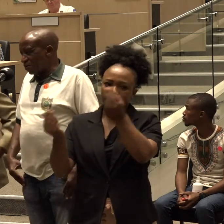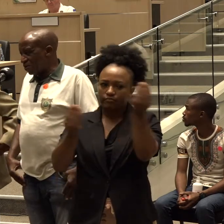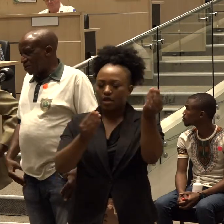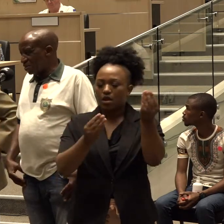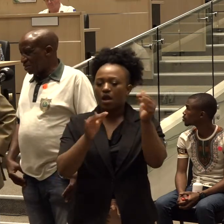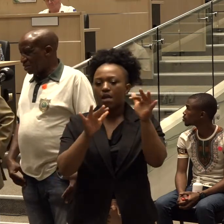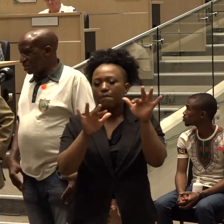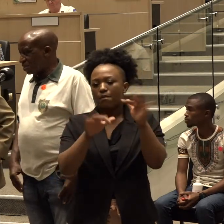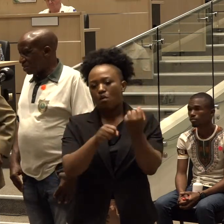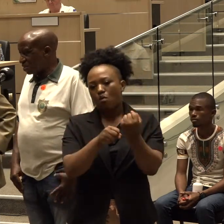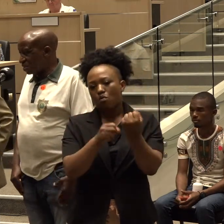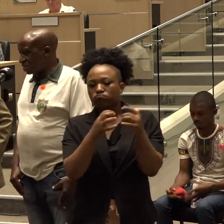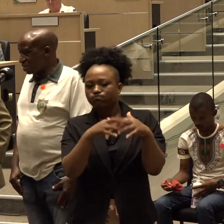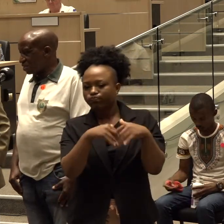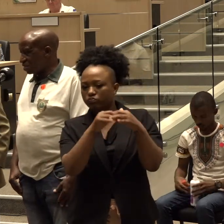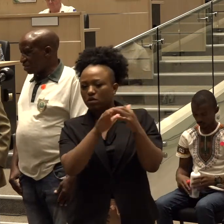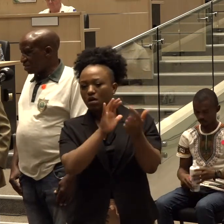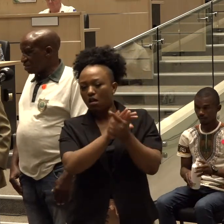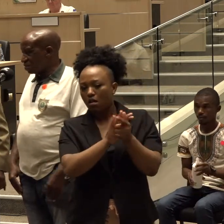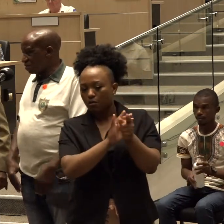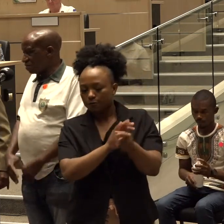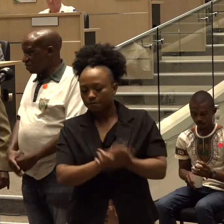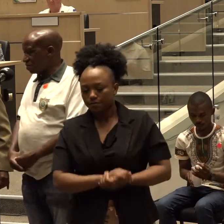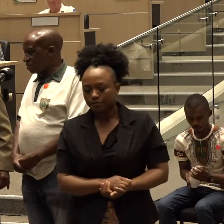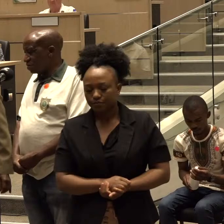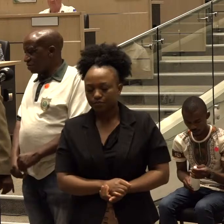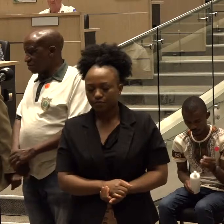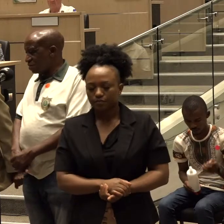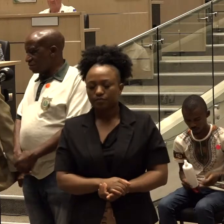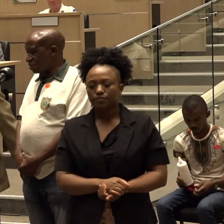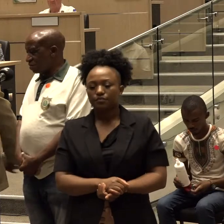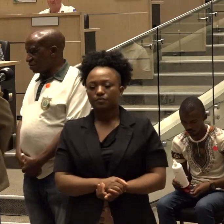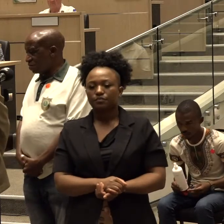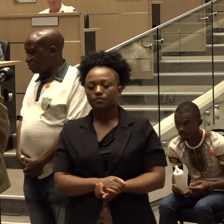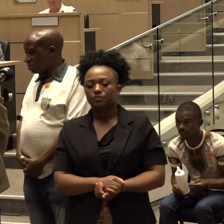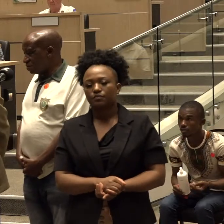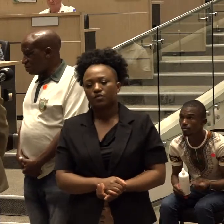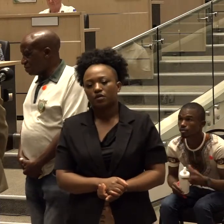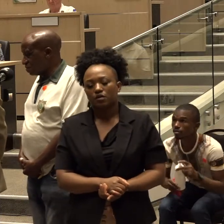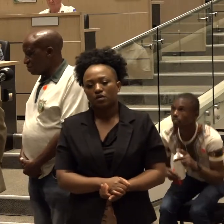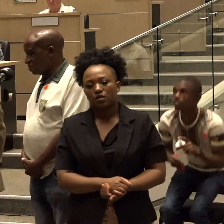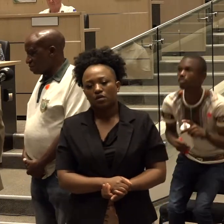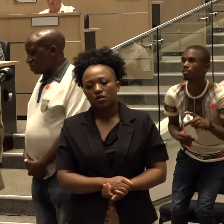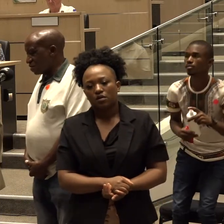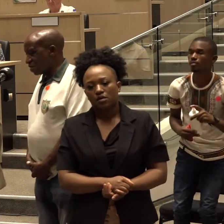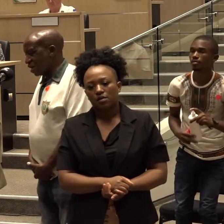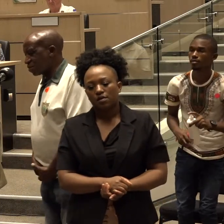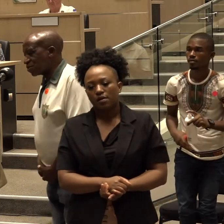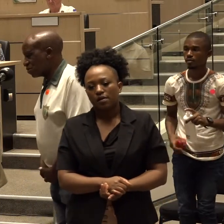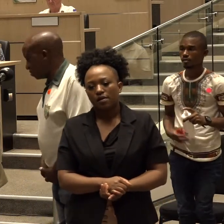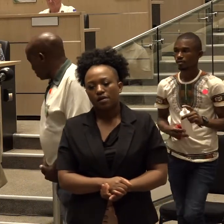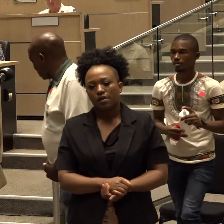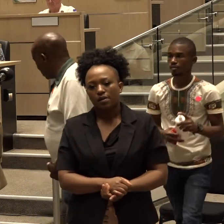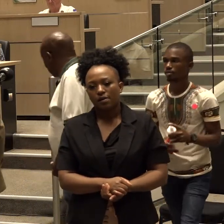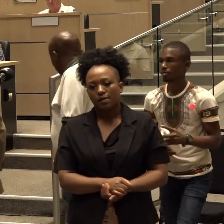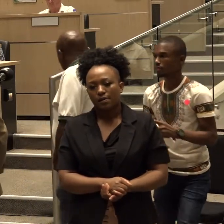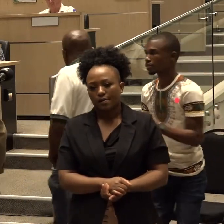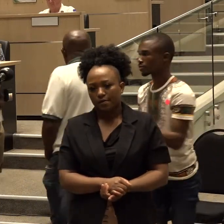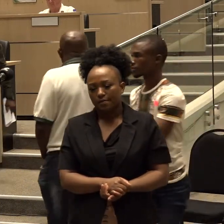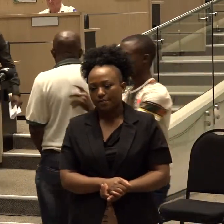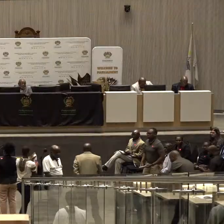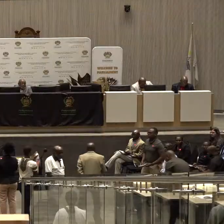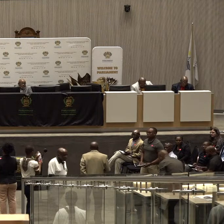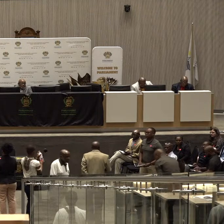thank you very much let the the Parliament take care of our request thank you